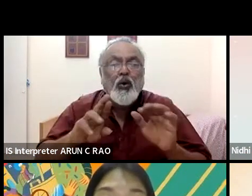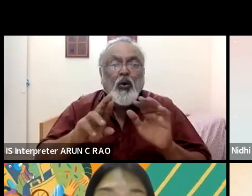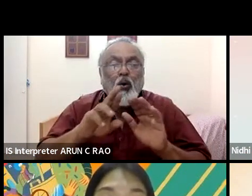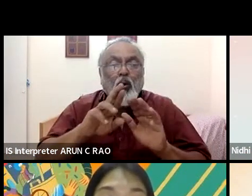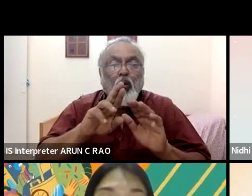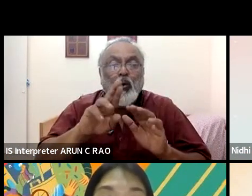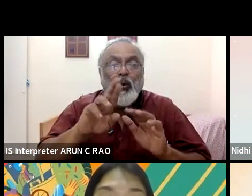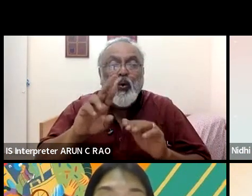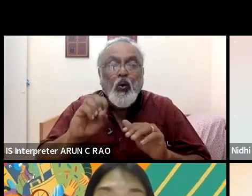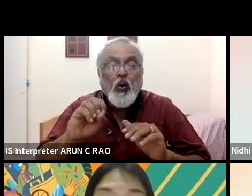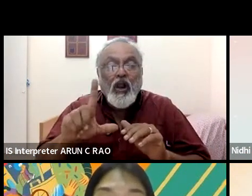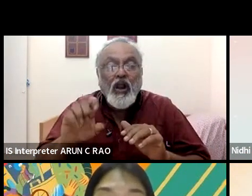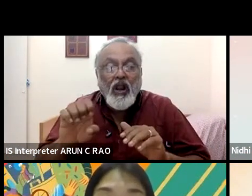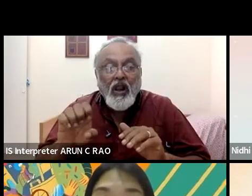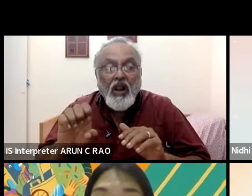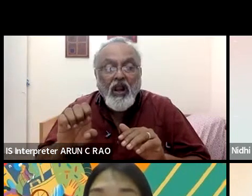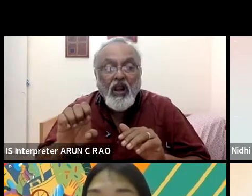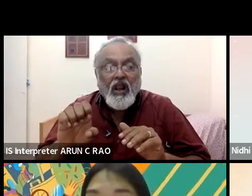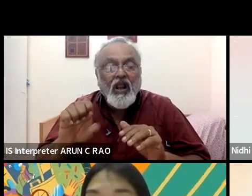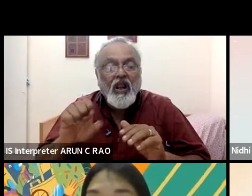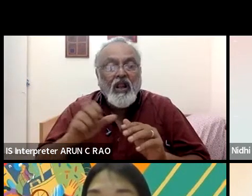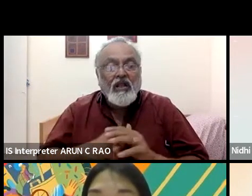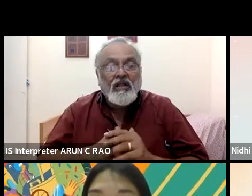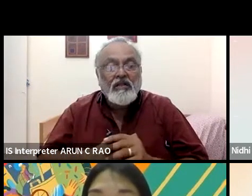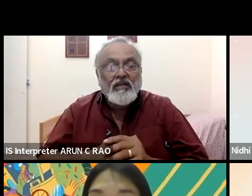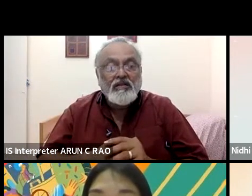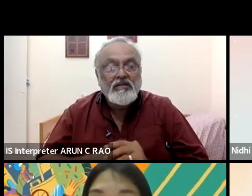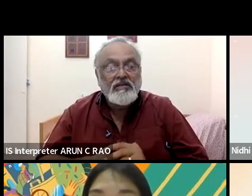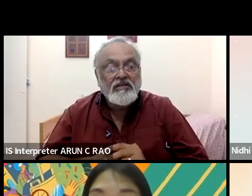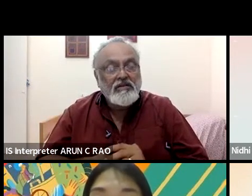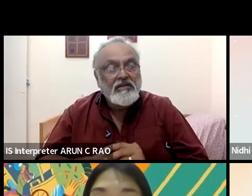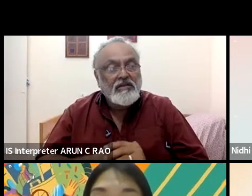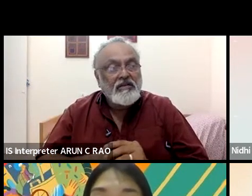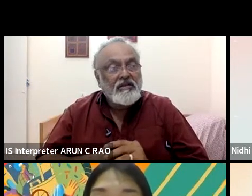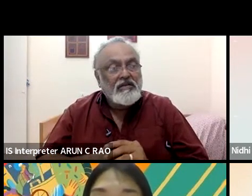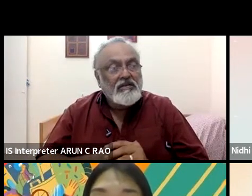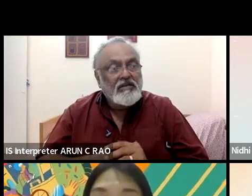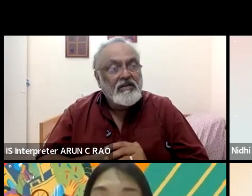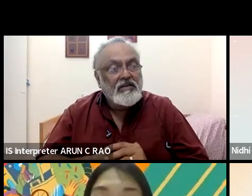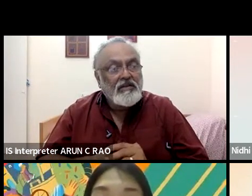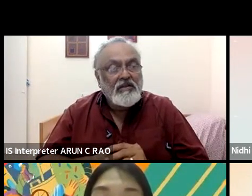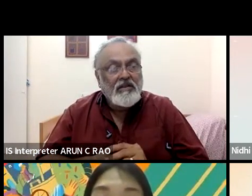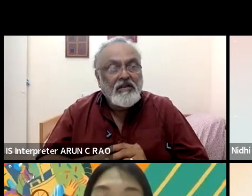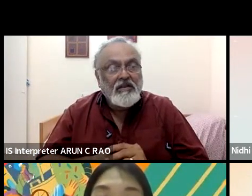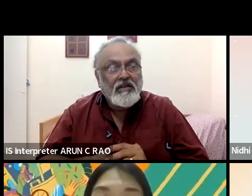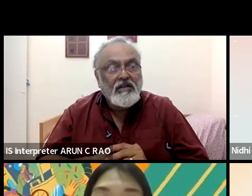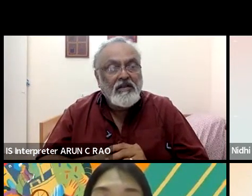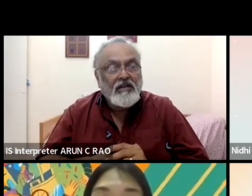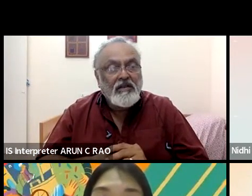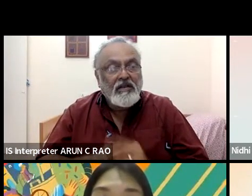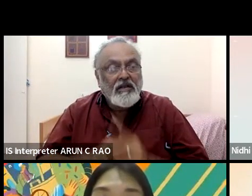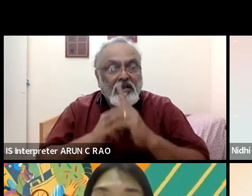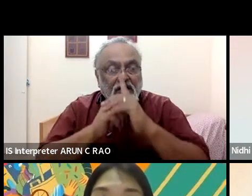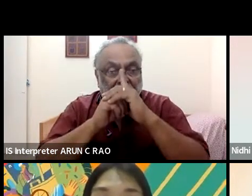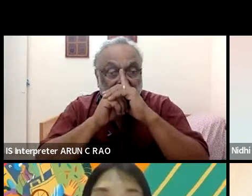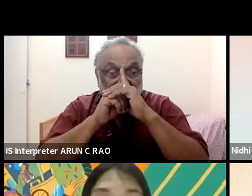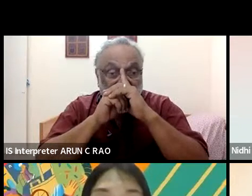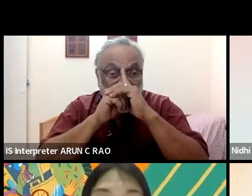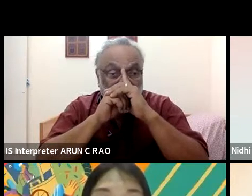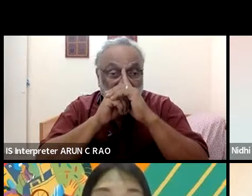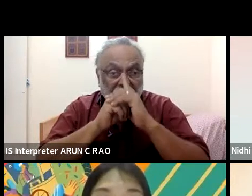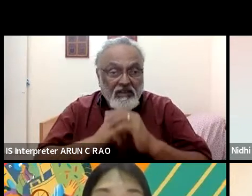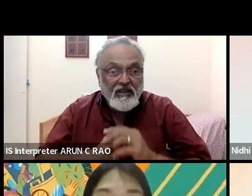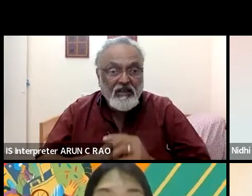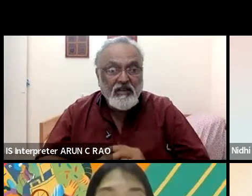curriculum. Is there any examples that you have that you're aware of from your local areas or regions that you've worked where